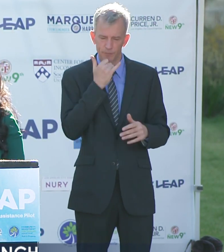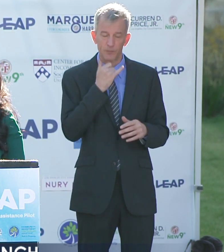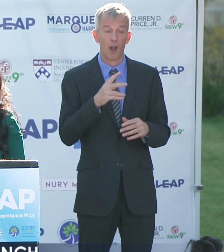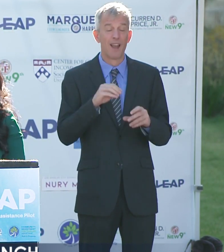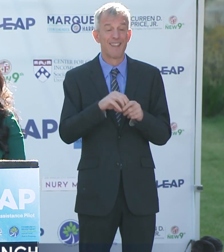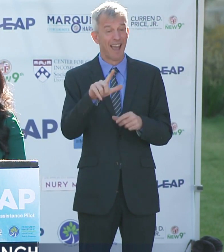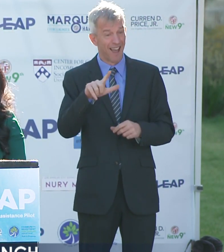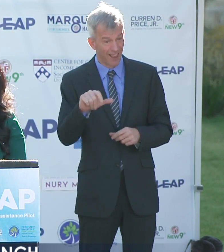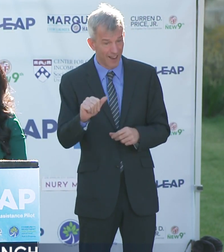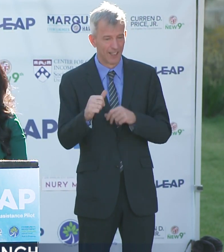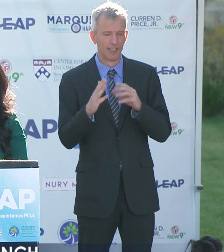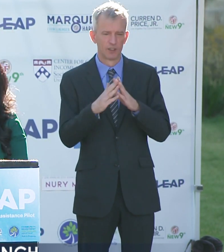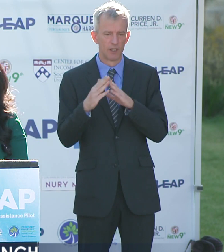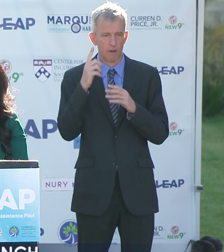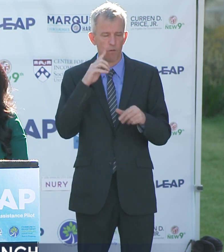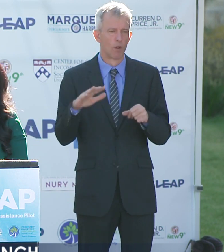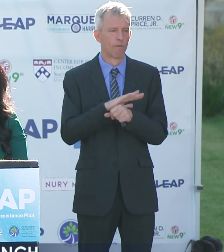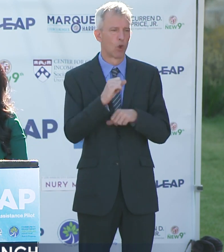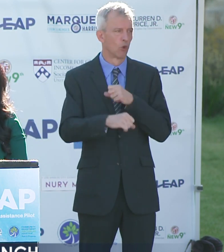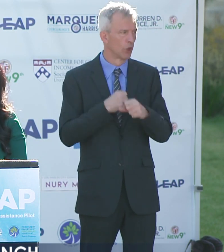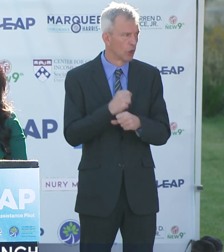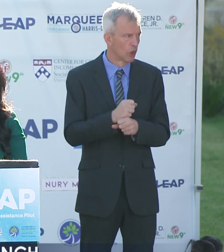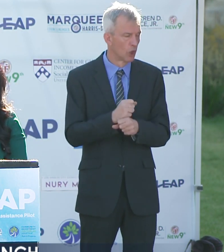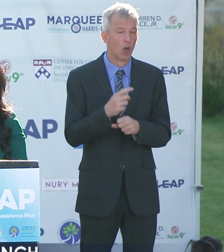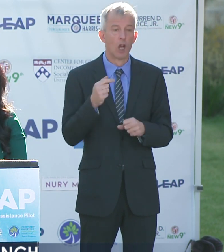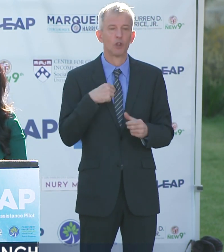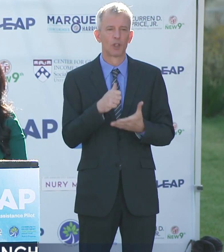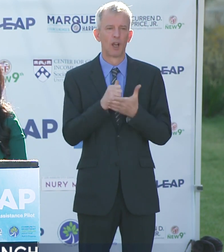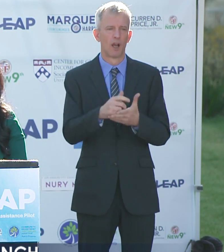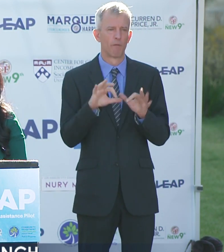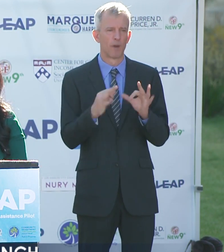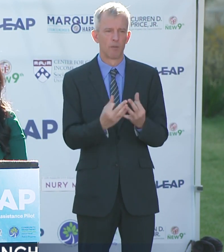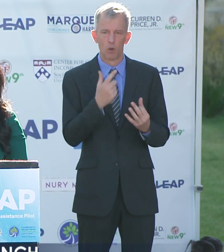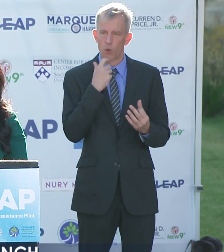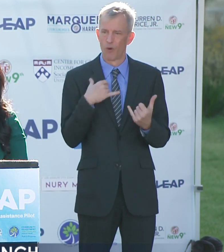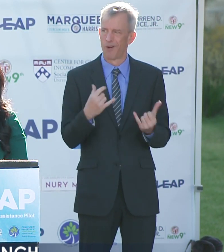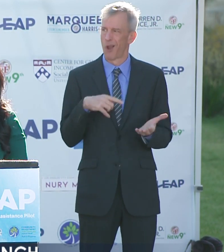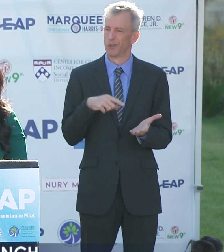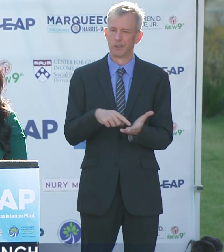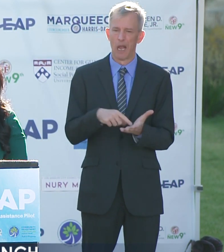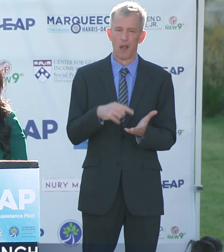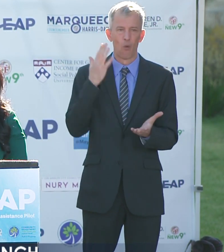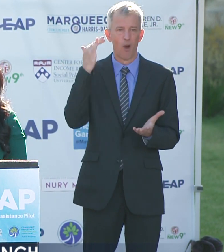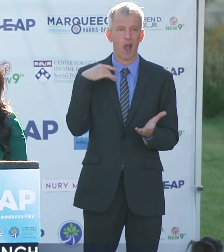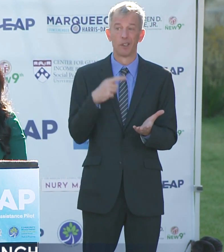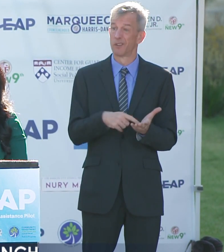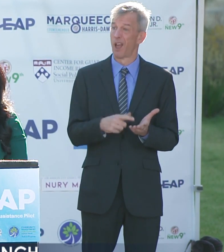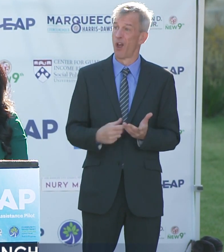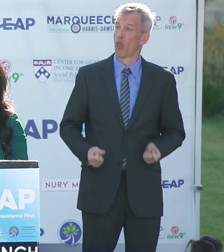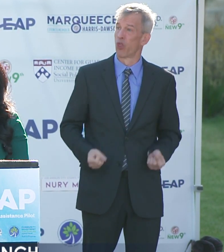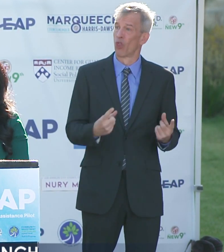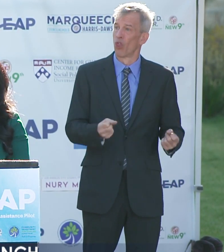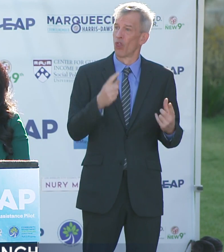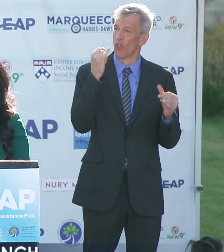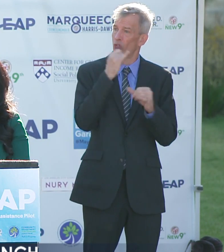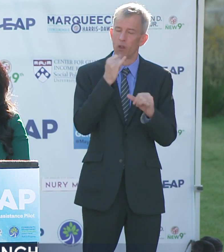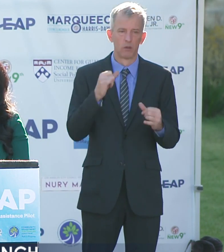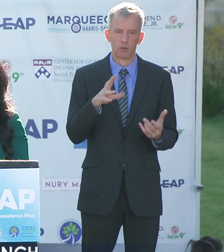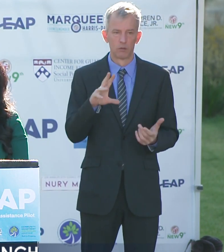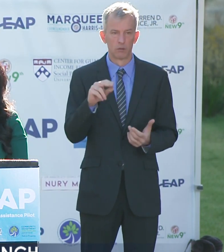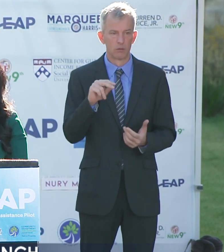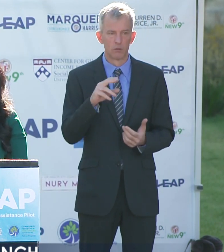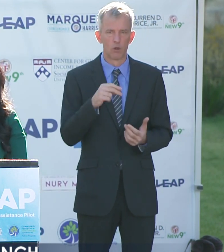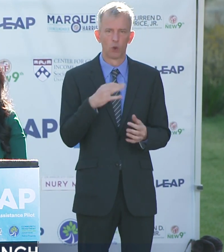These extra funds will help families who are currently in debt from simple living expenses. This program will be a lifeline